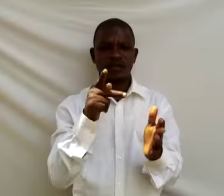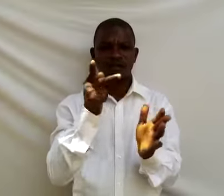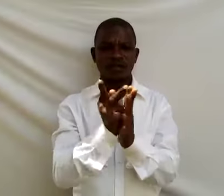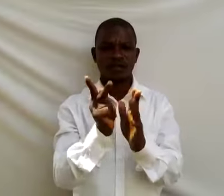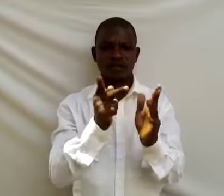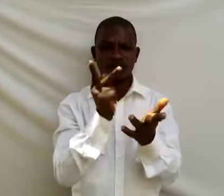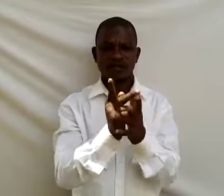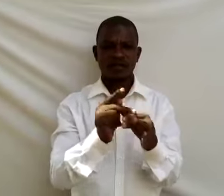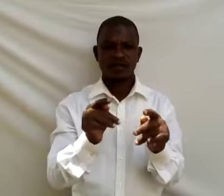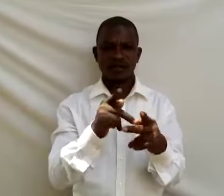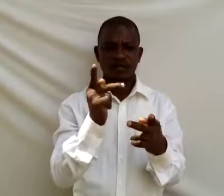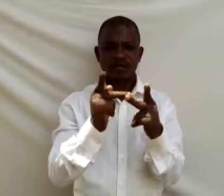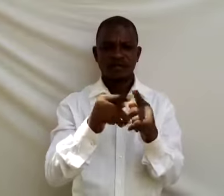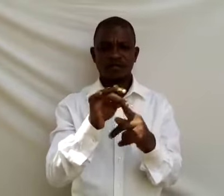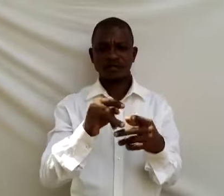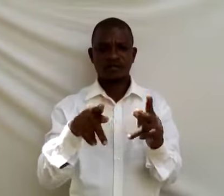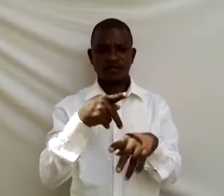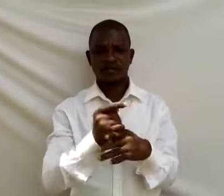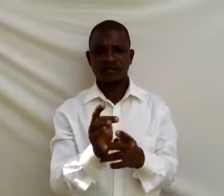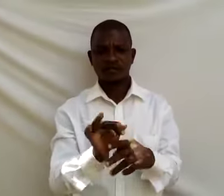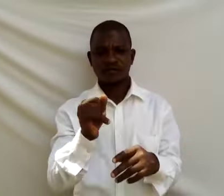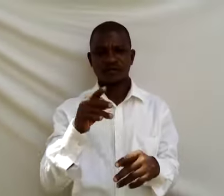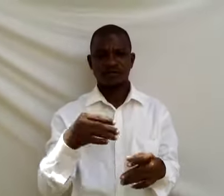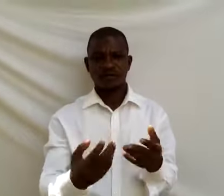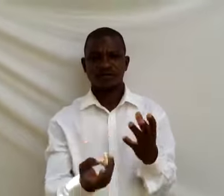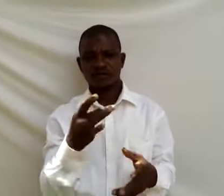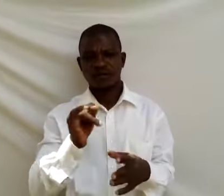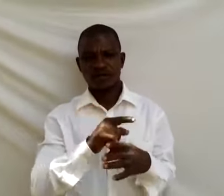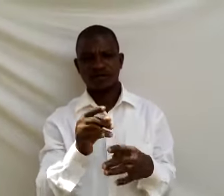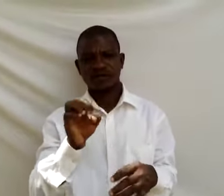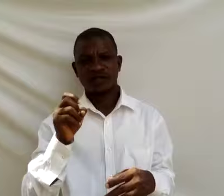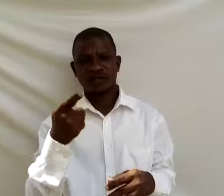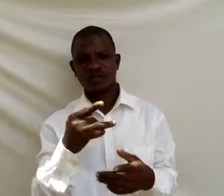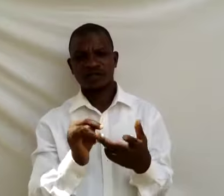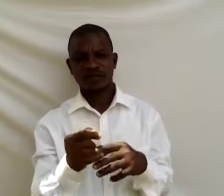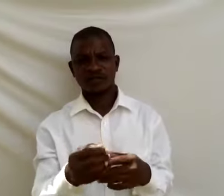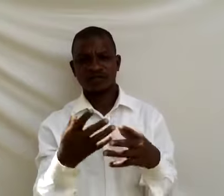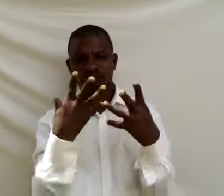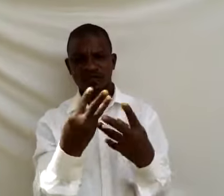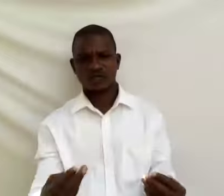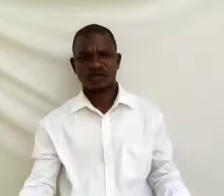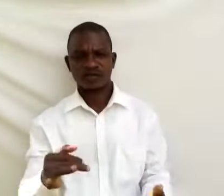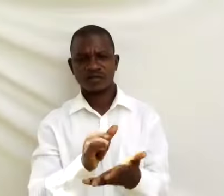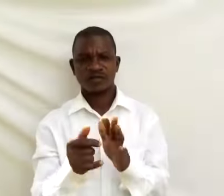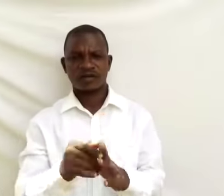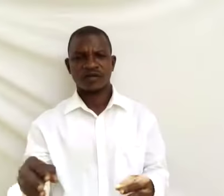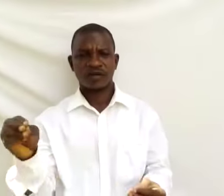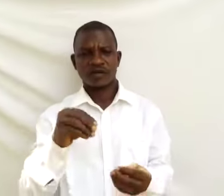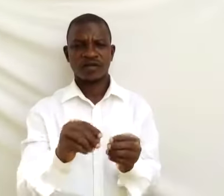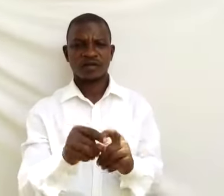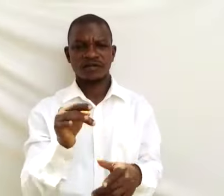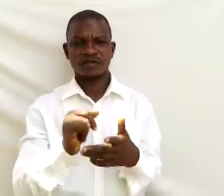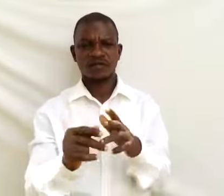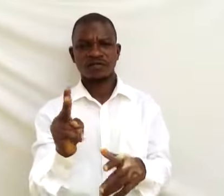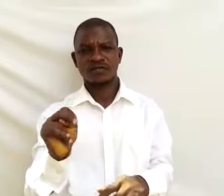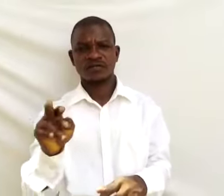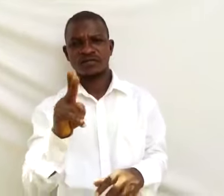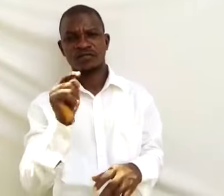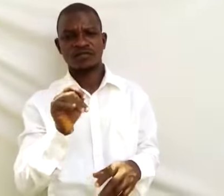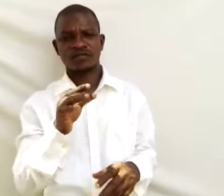sterile flask. Boil the agar to dissolve it and add it to the nutrient broth. Leave to